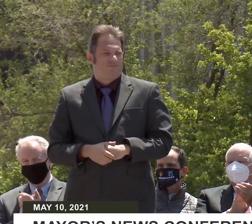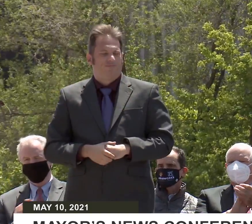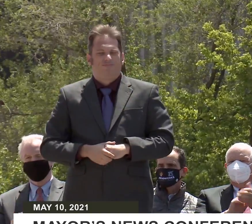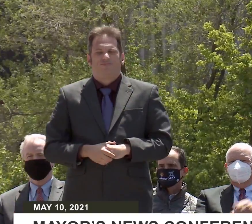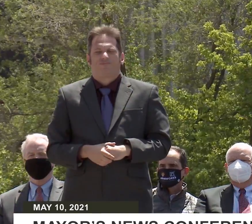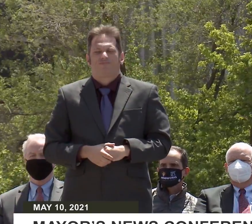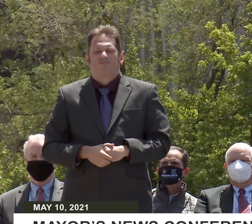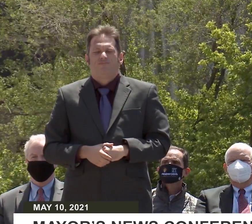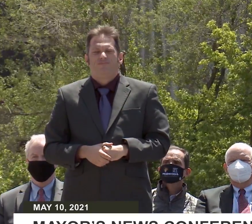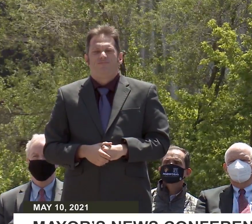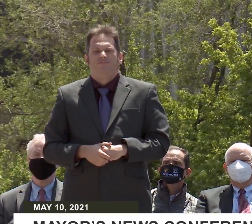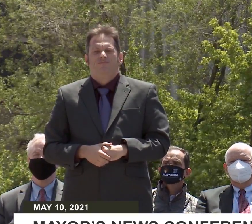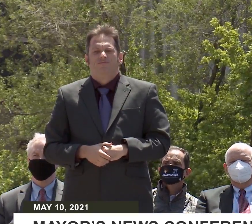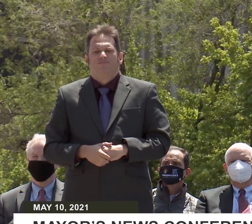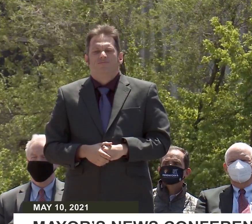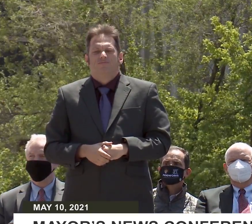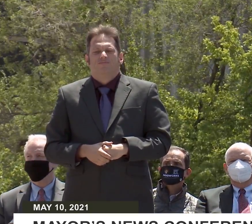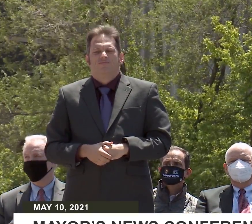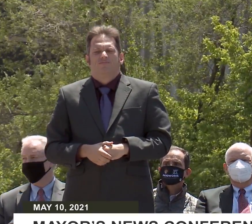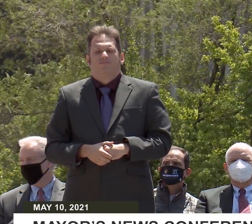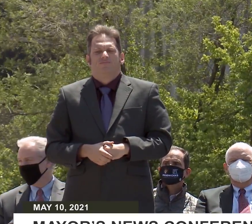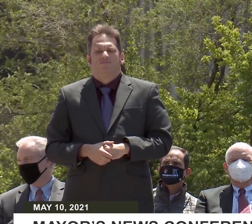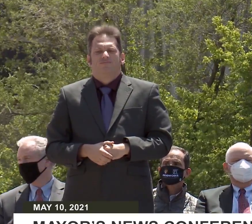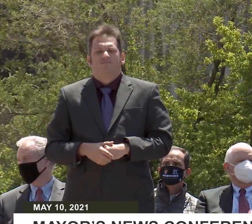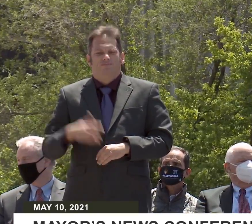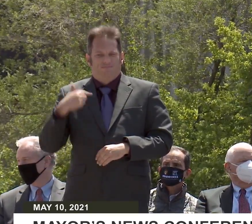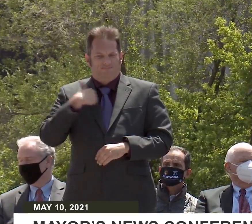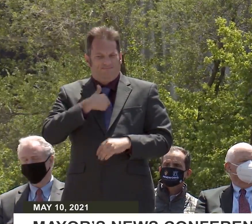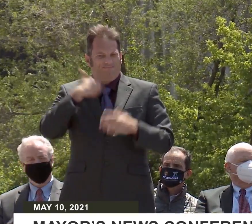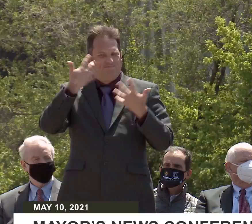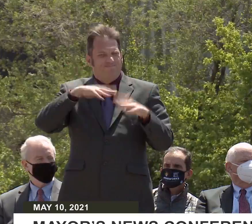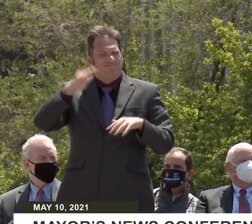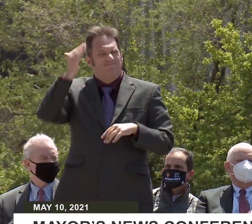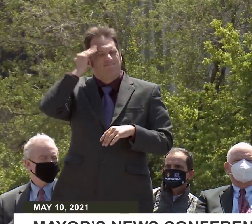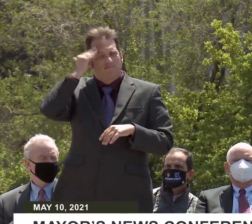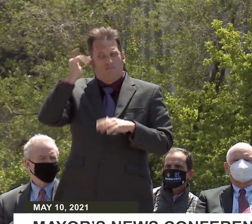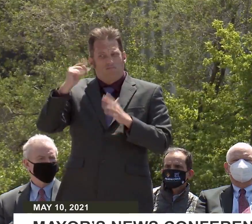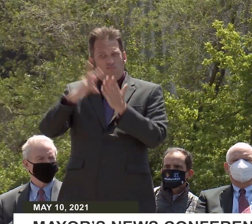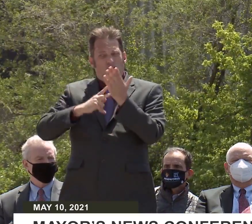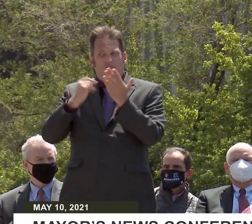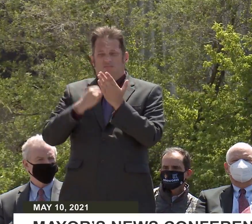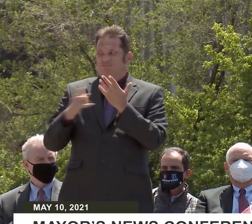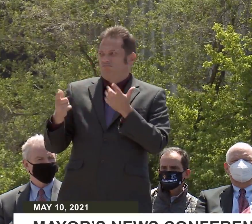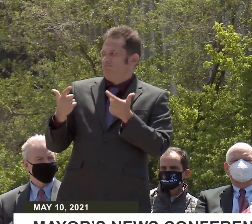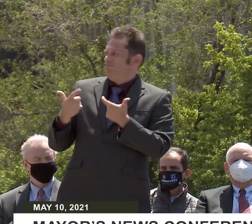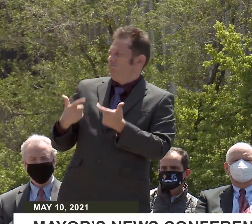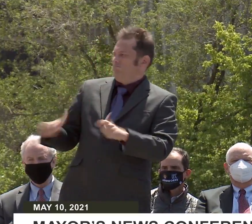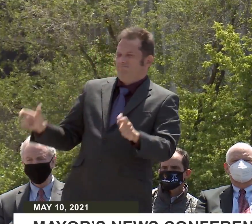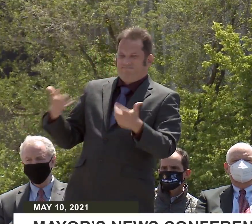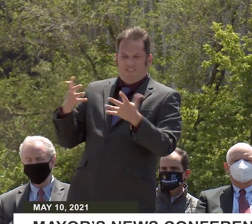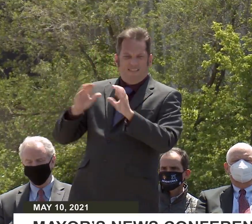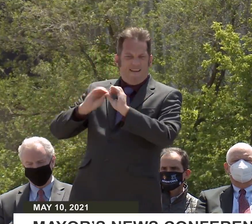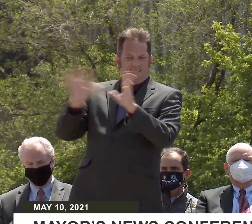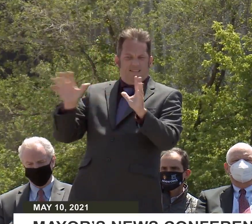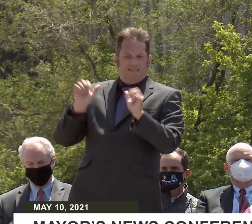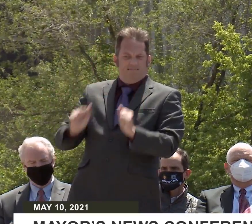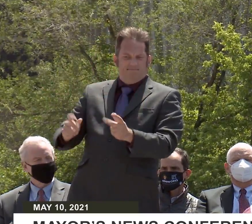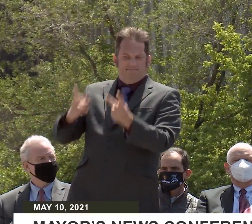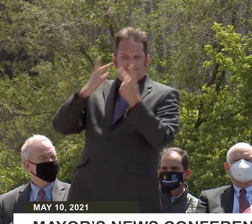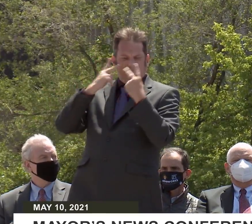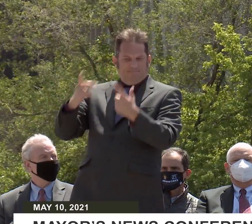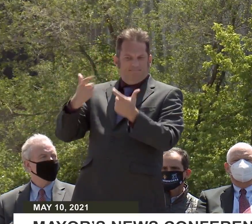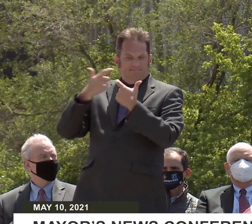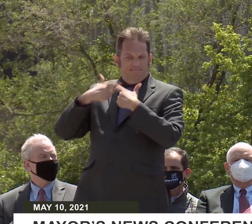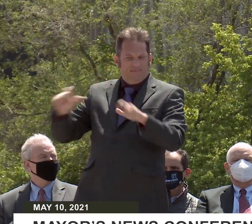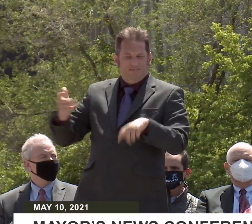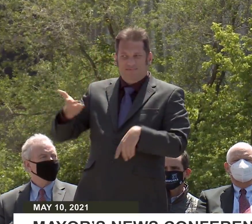And we all know and can see how massive this project is. As you heard earlier, this project broke ground in 2017, and Headworks